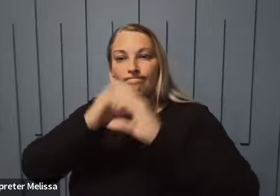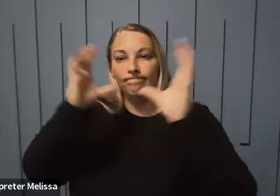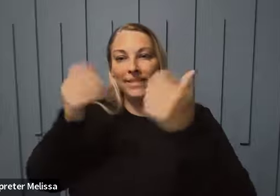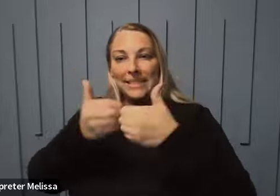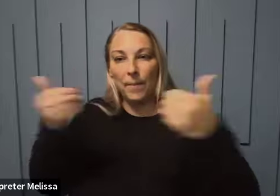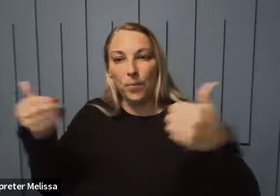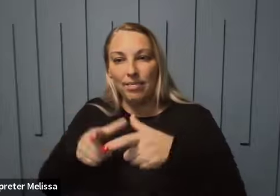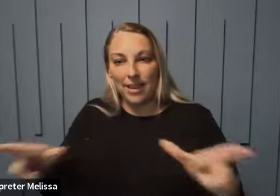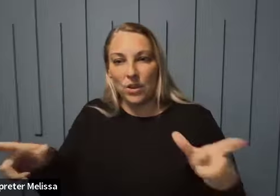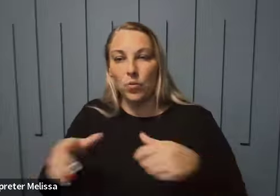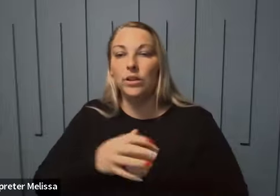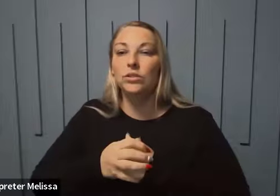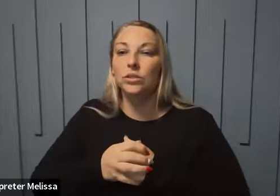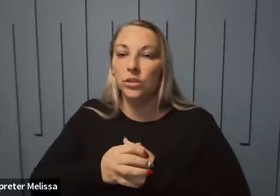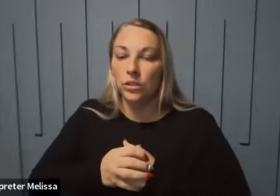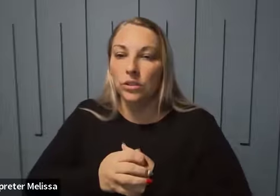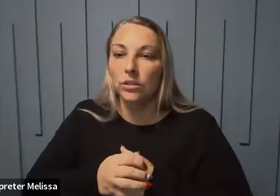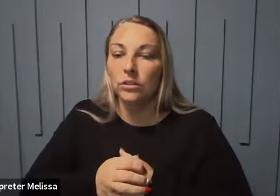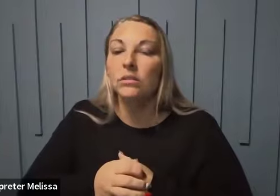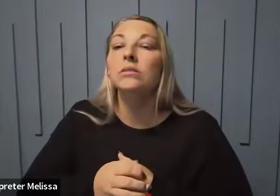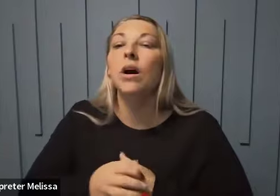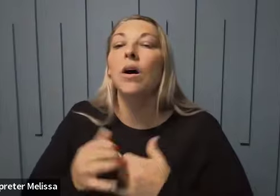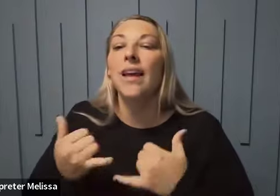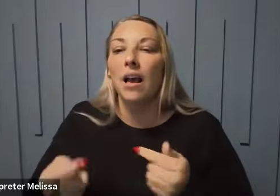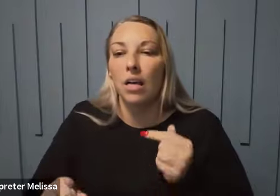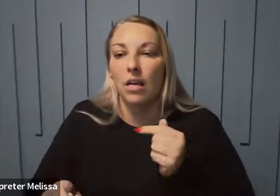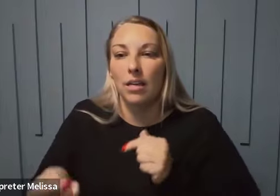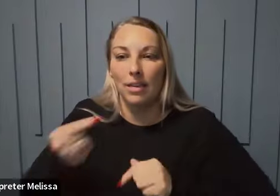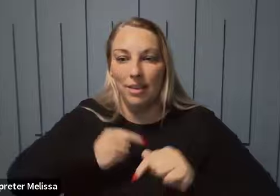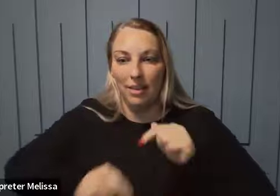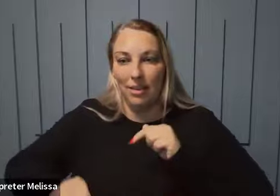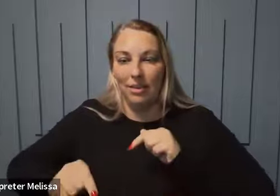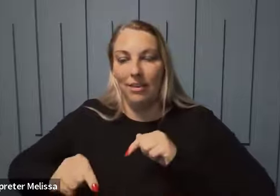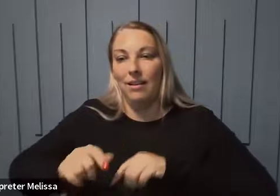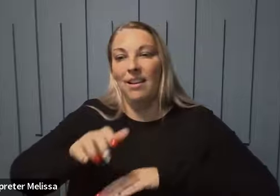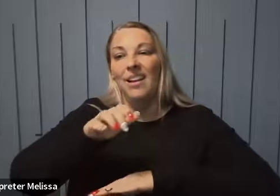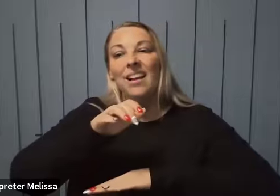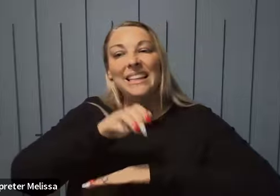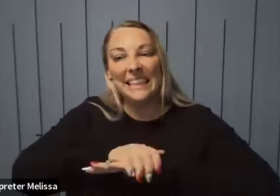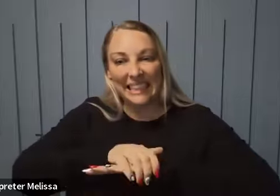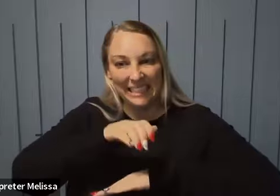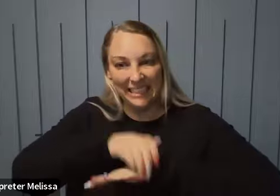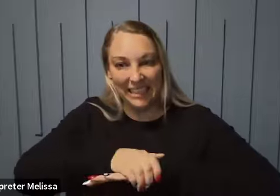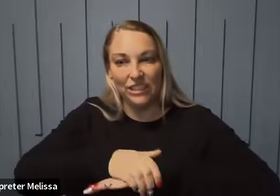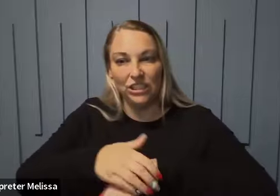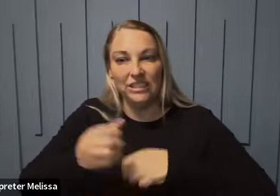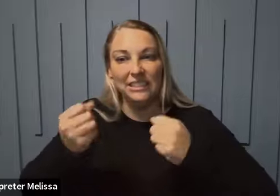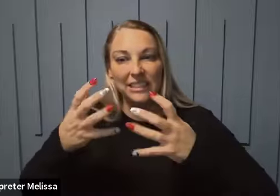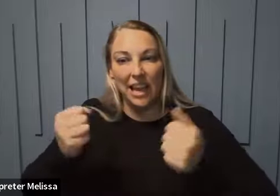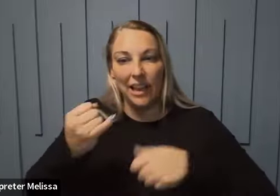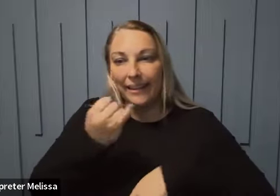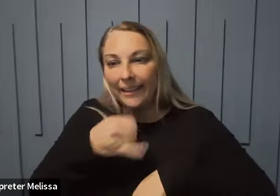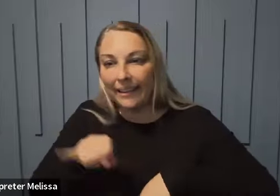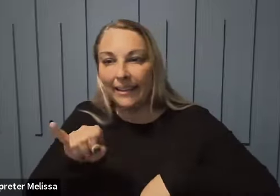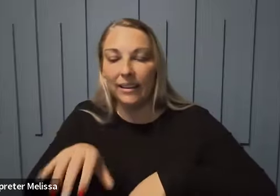go back to really signing in English systems, using the ED, the ING endings, all of the things that we